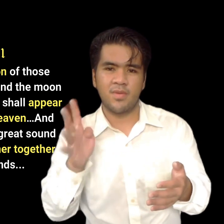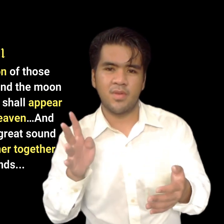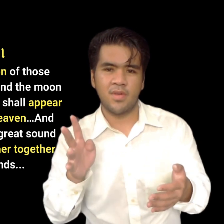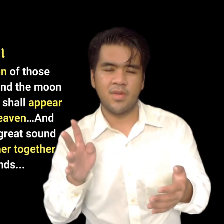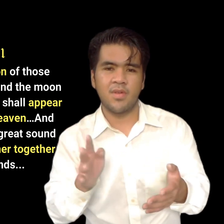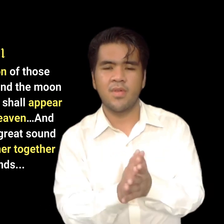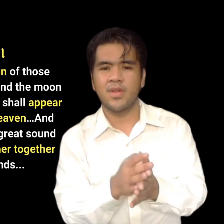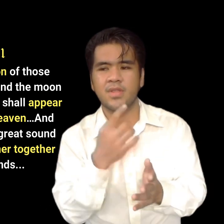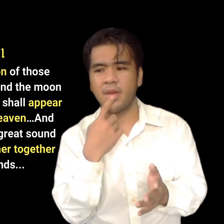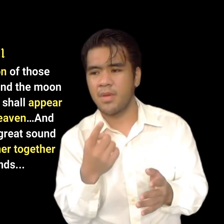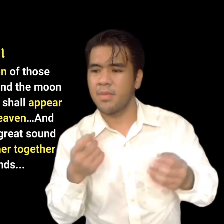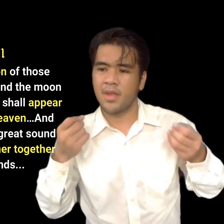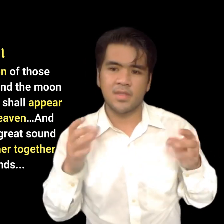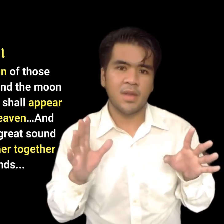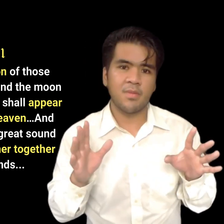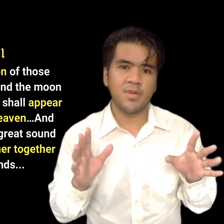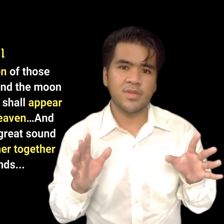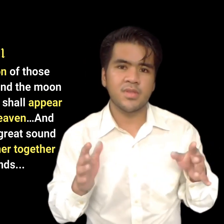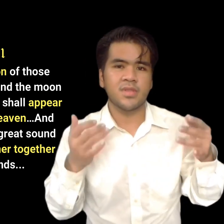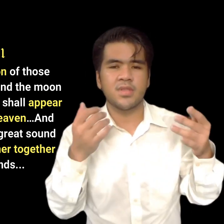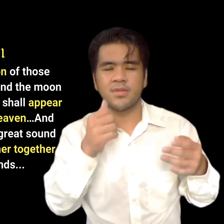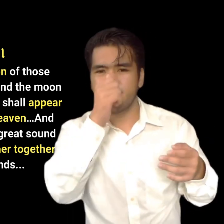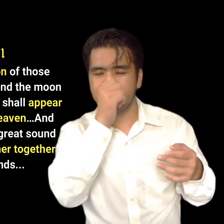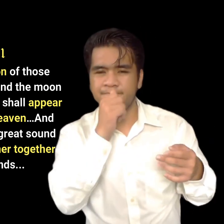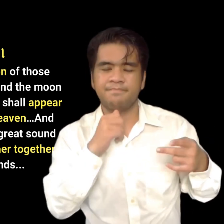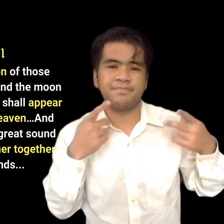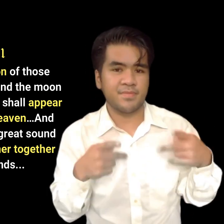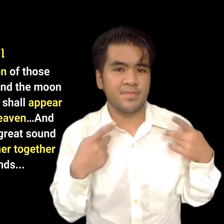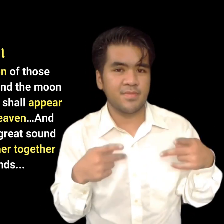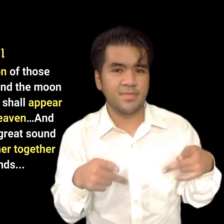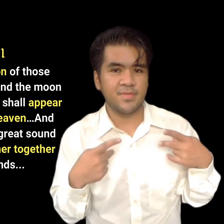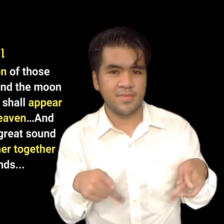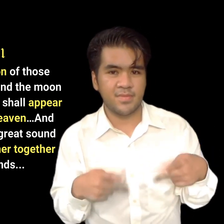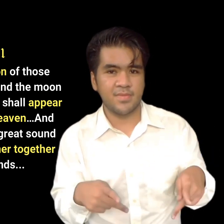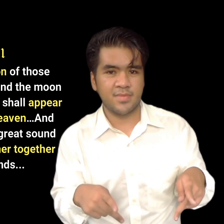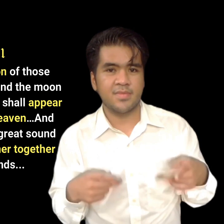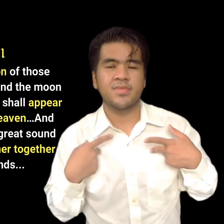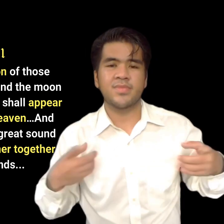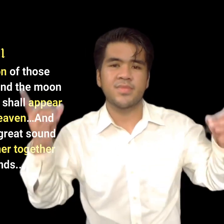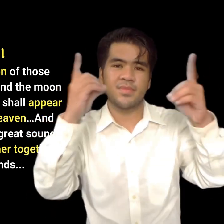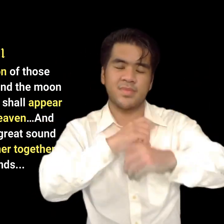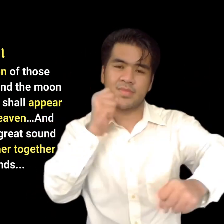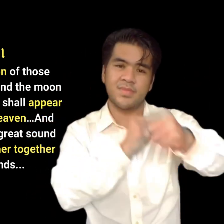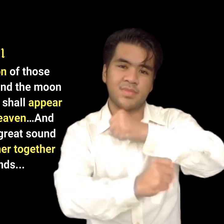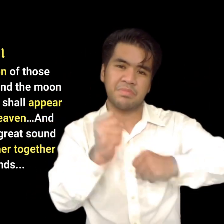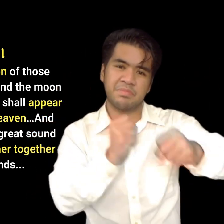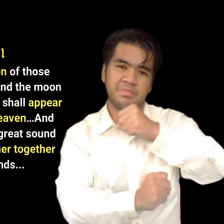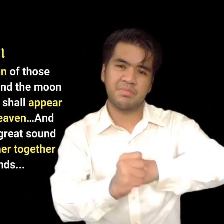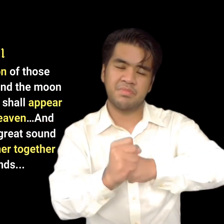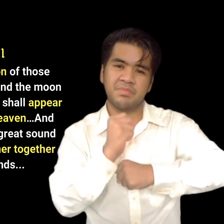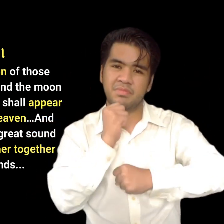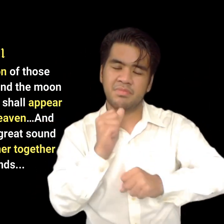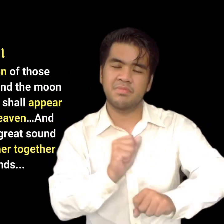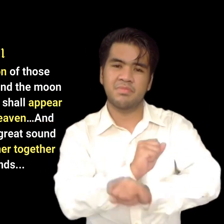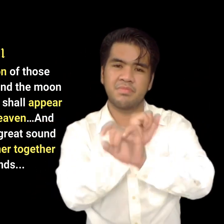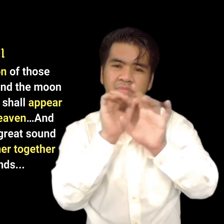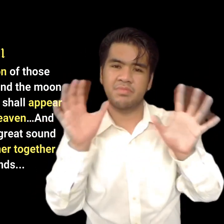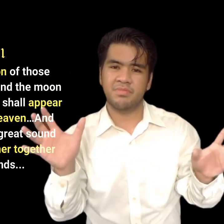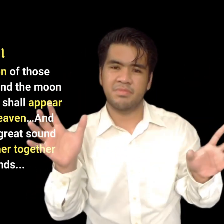Son of Man in heaven, and then shall all the tribes of the earth mourn, and they shall see the Son of Man coming in the clouds of heaven with power and great